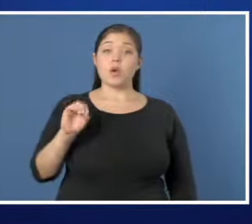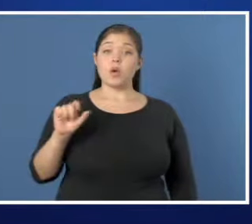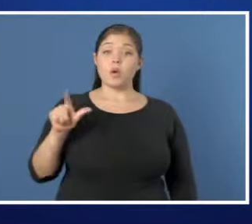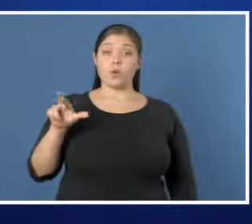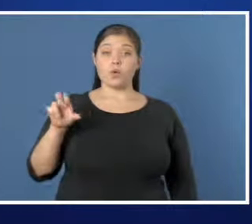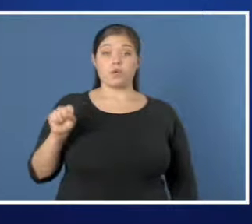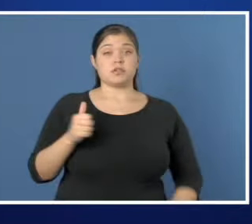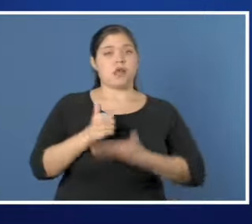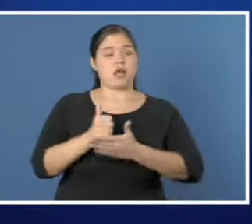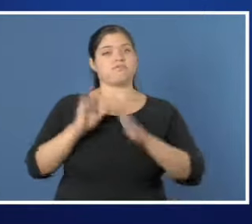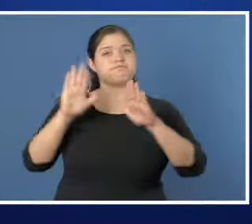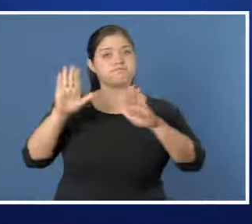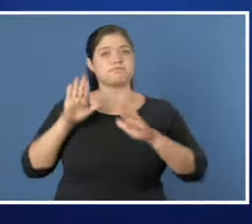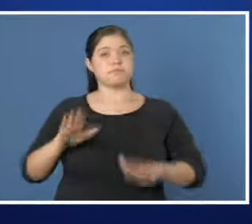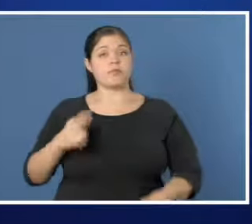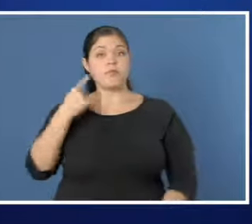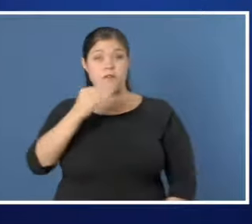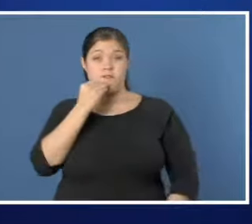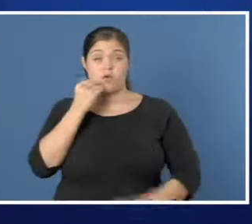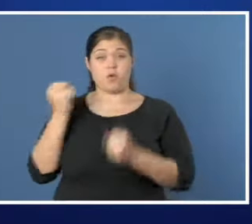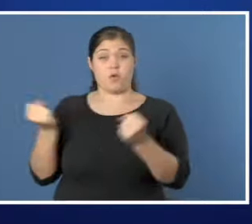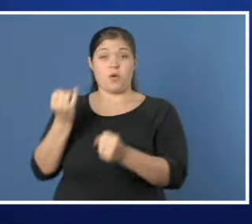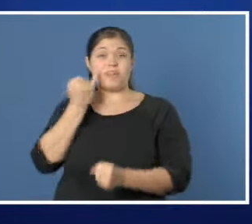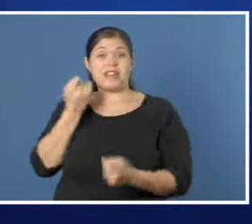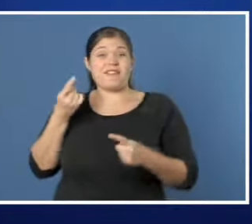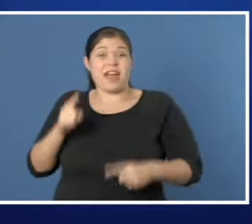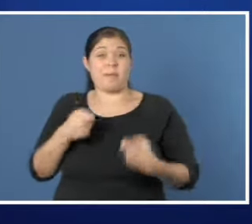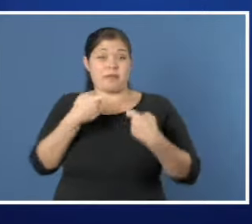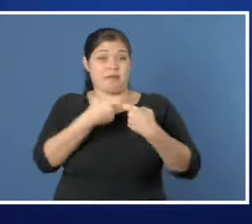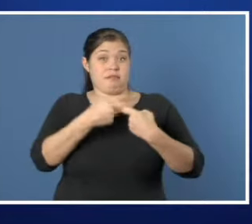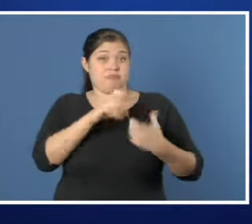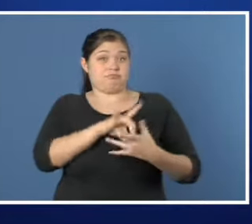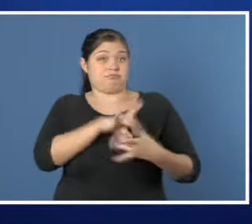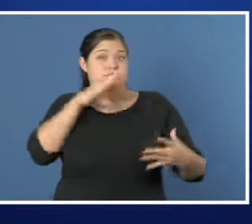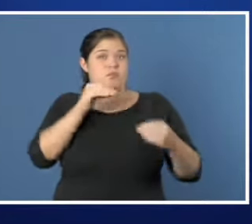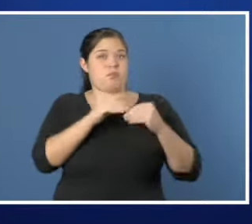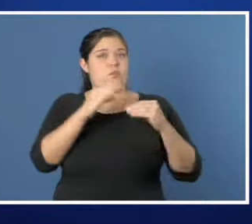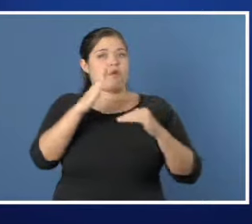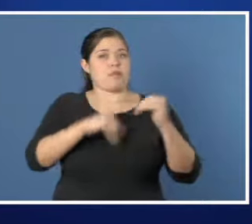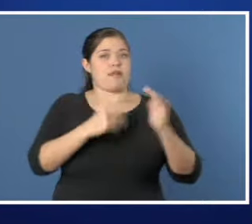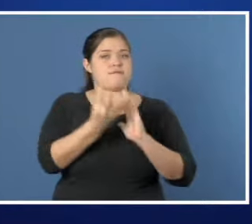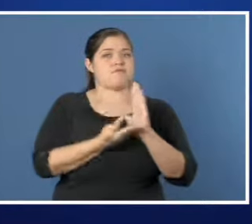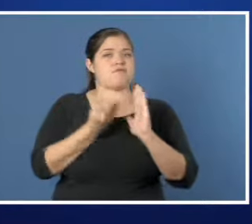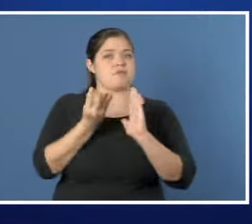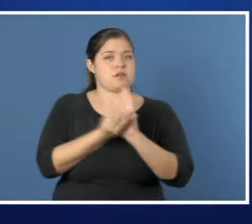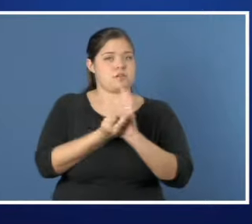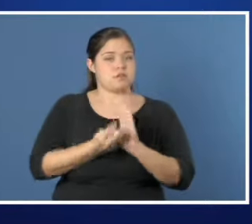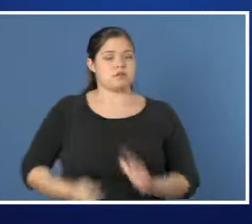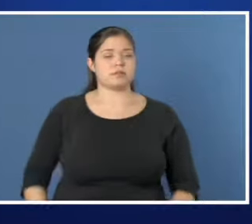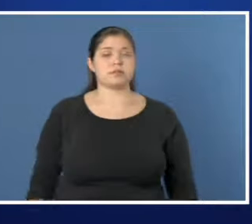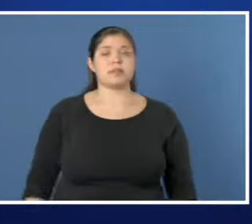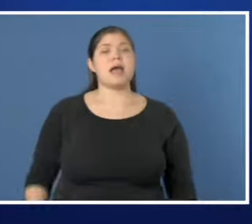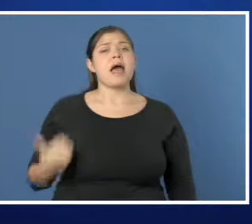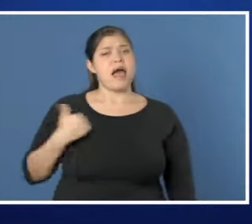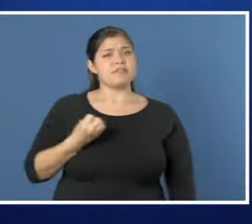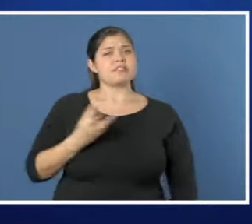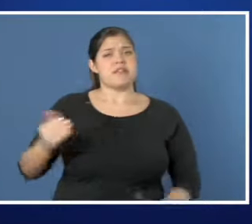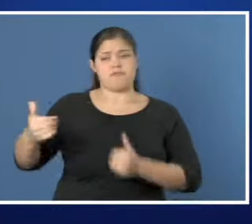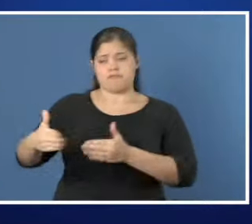Coolers are a great help for keeping food cold if the power will be out for more than 4 hours. Have a couple